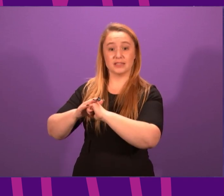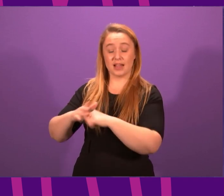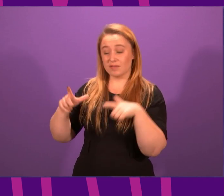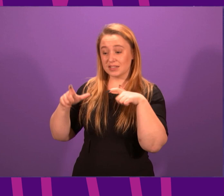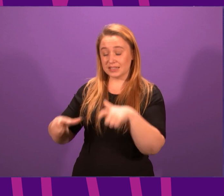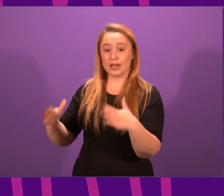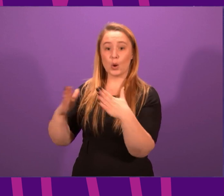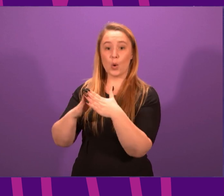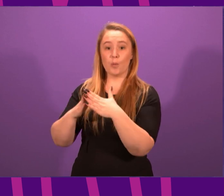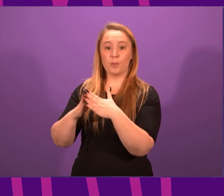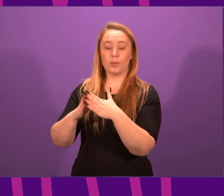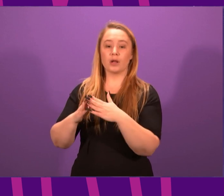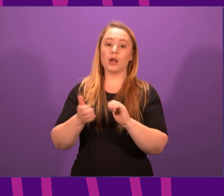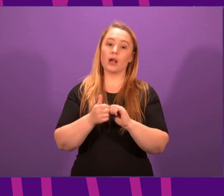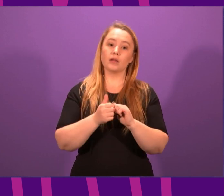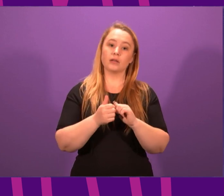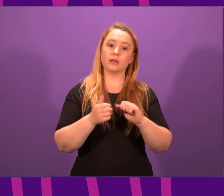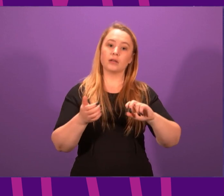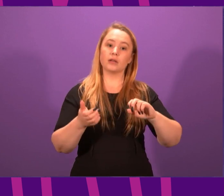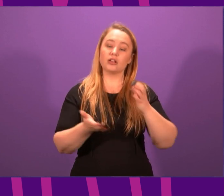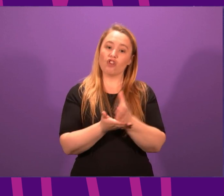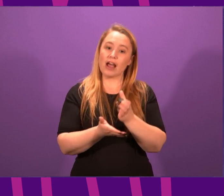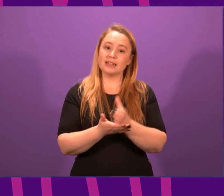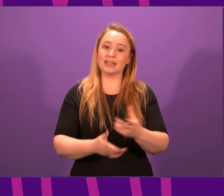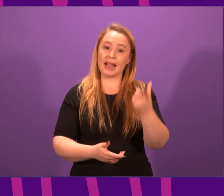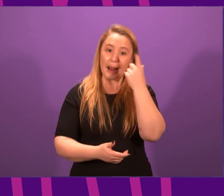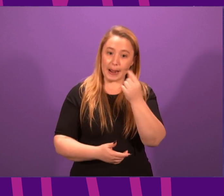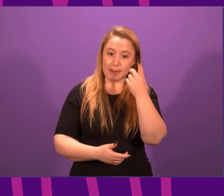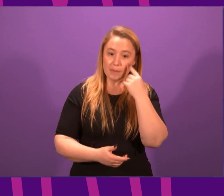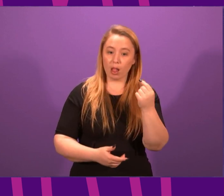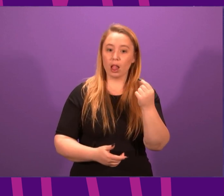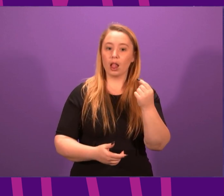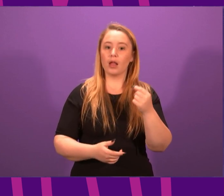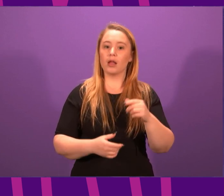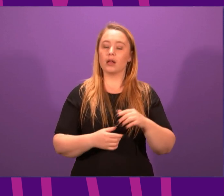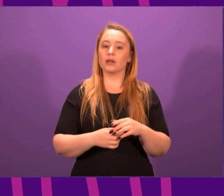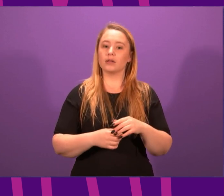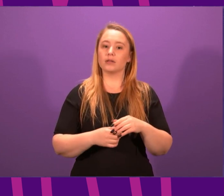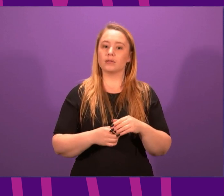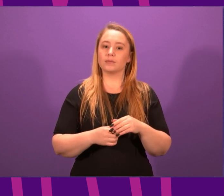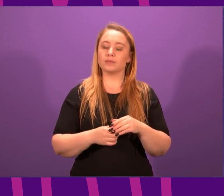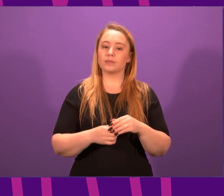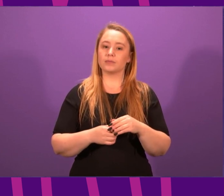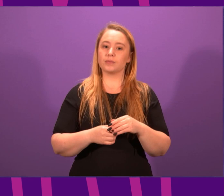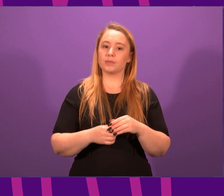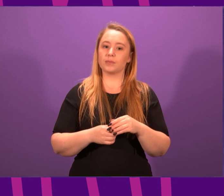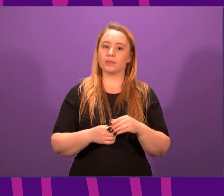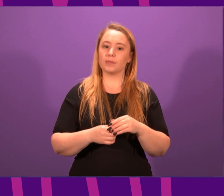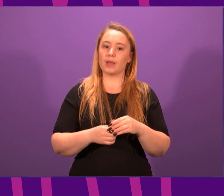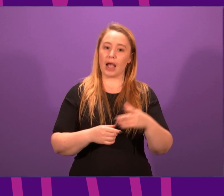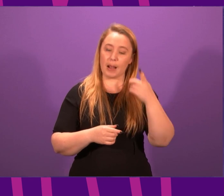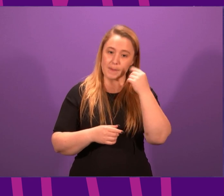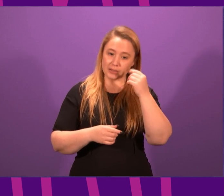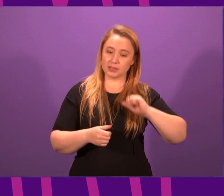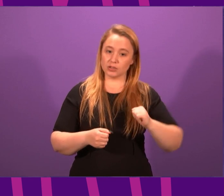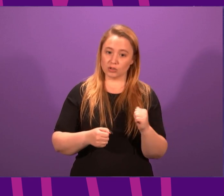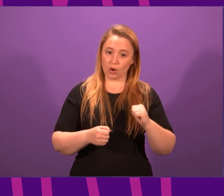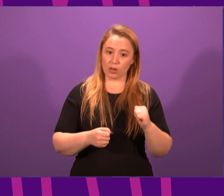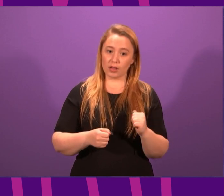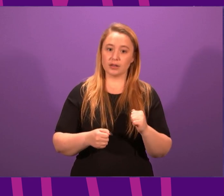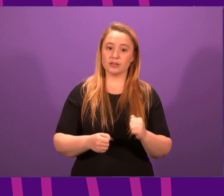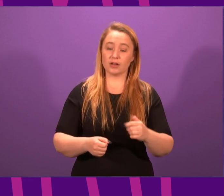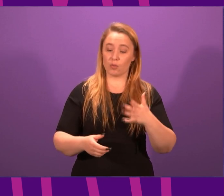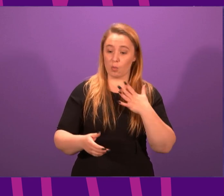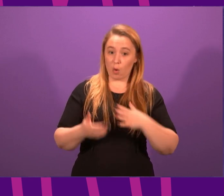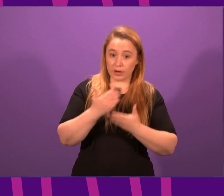Enable and Epilepsy Scotland have also called for routine testing in these settings, so I welcome the government's commitment and look forward to more